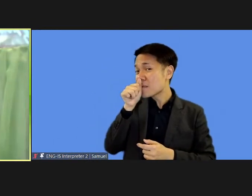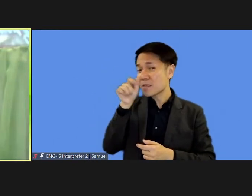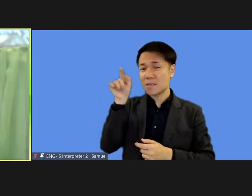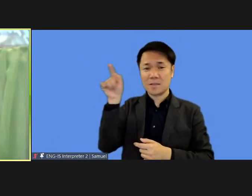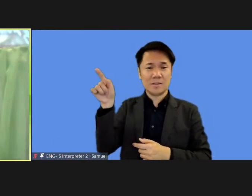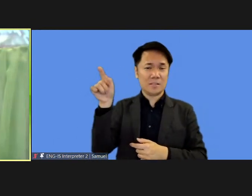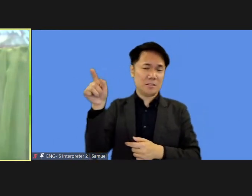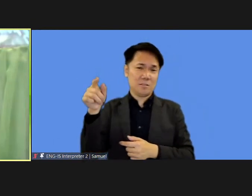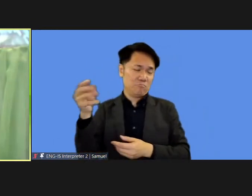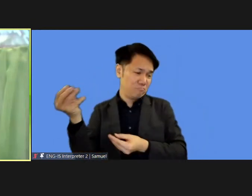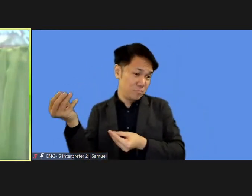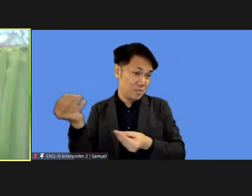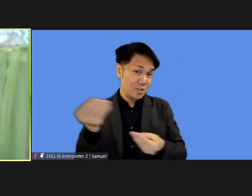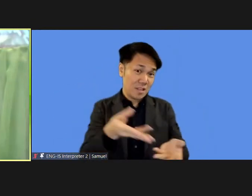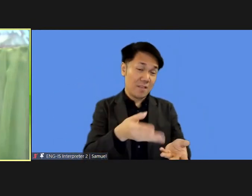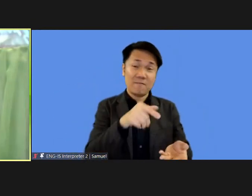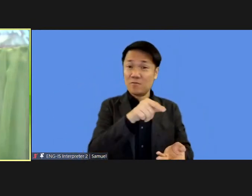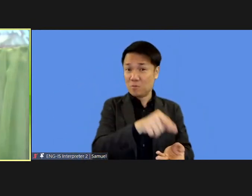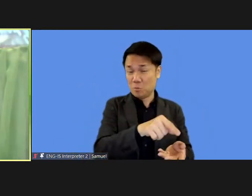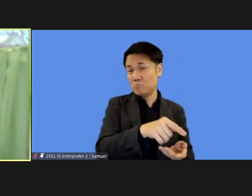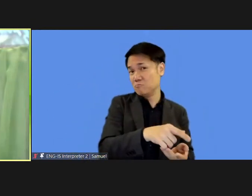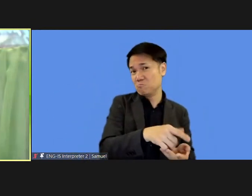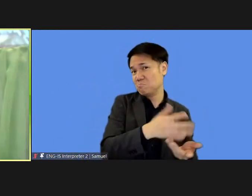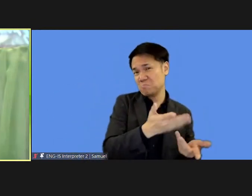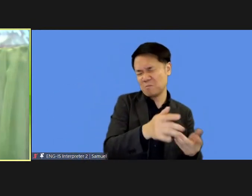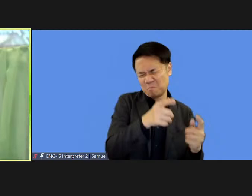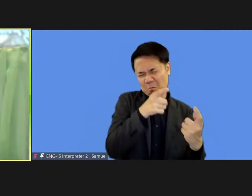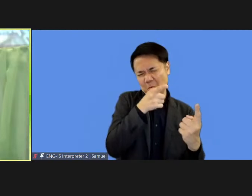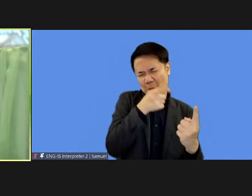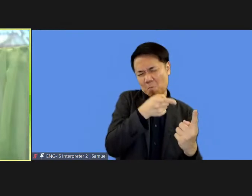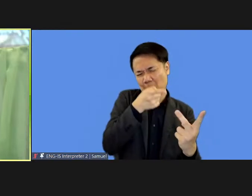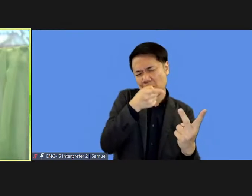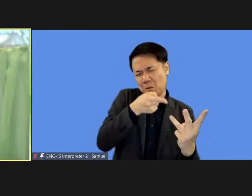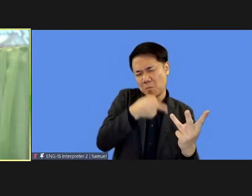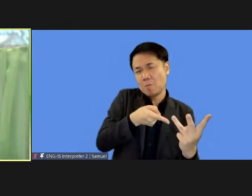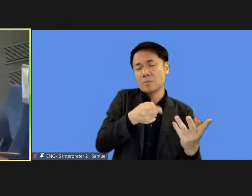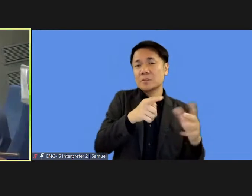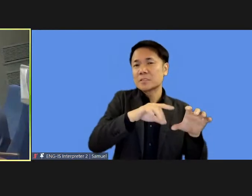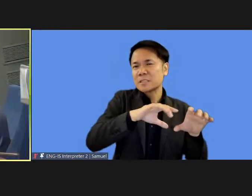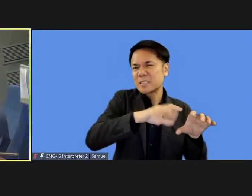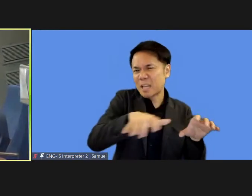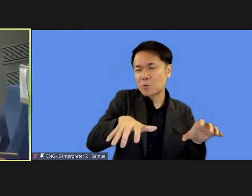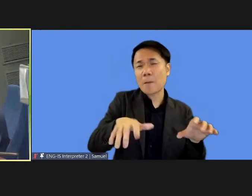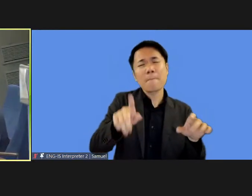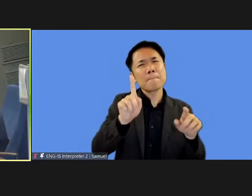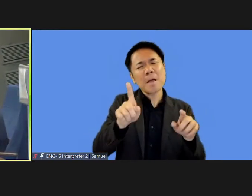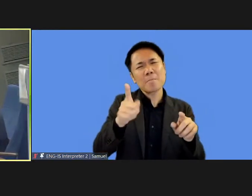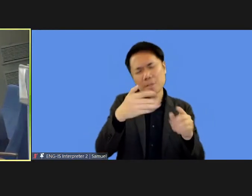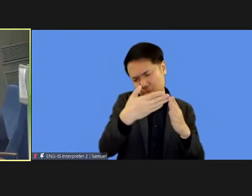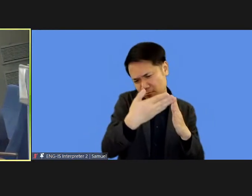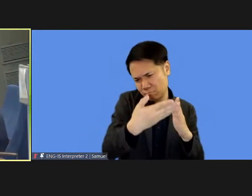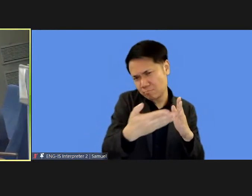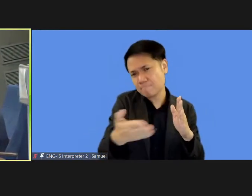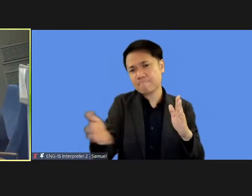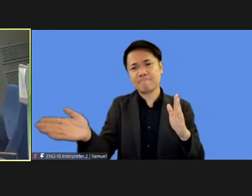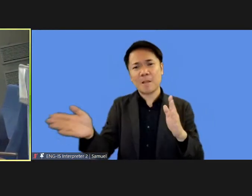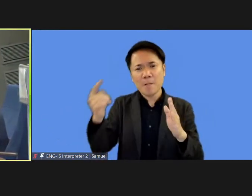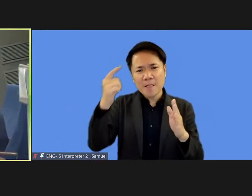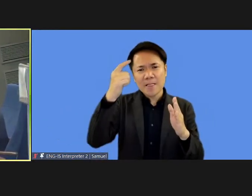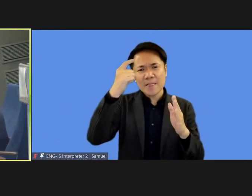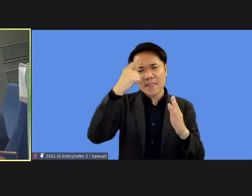therefore, countries and development partners are urged to work together to find ways of making off-grid solutions bankable and attractive